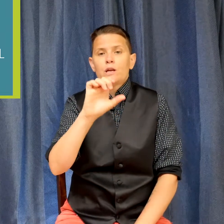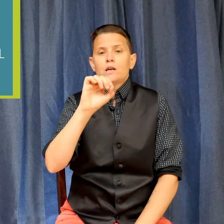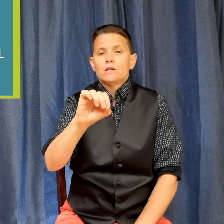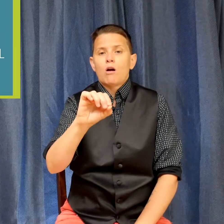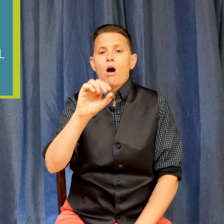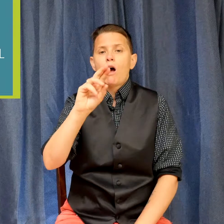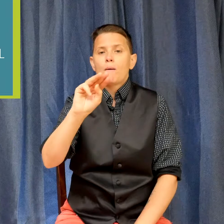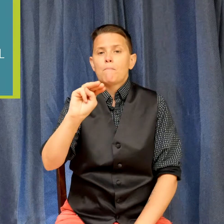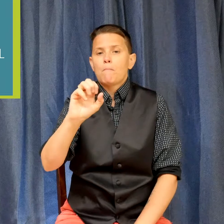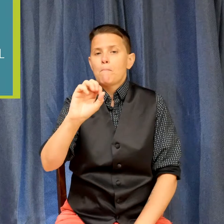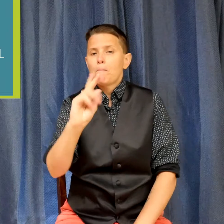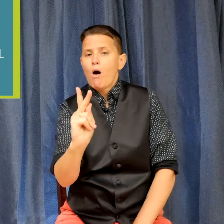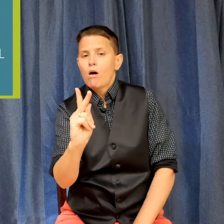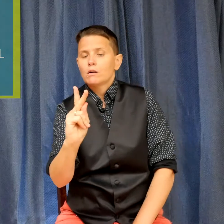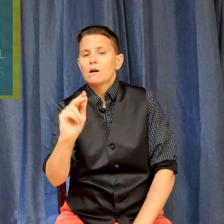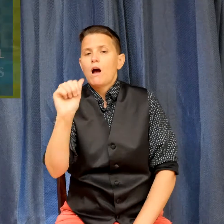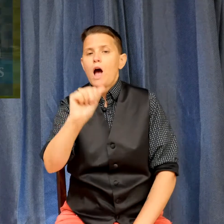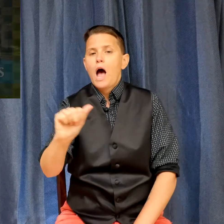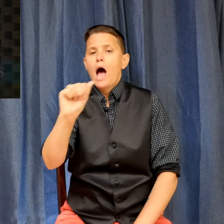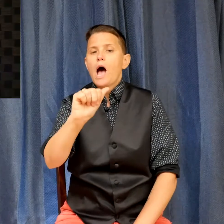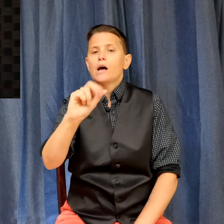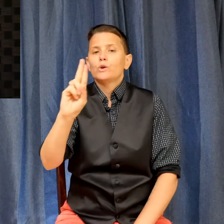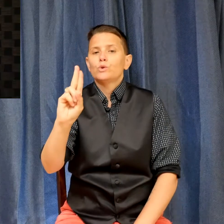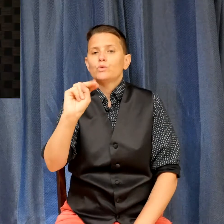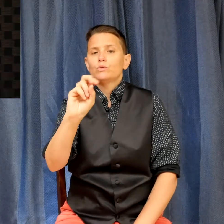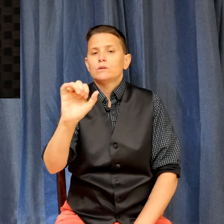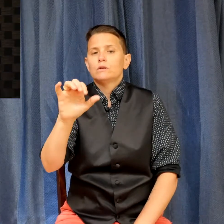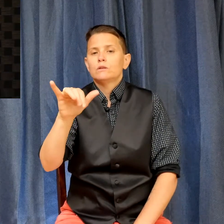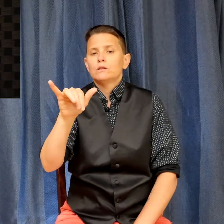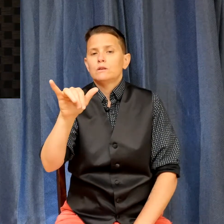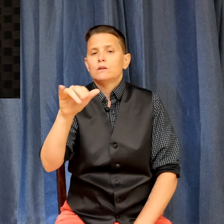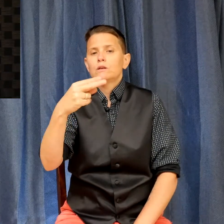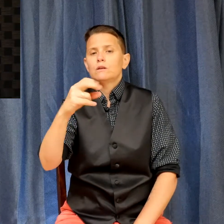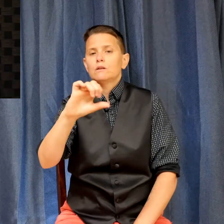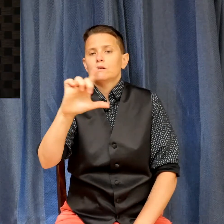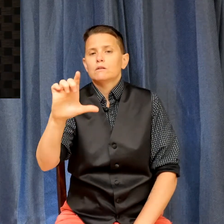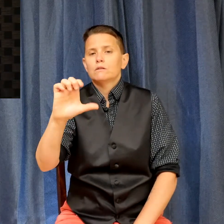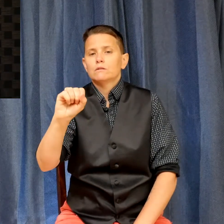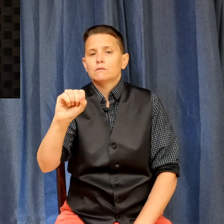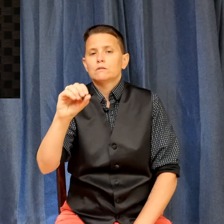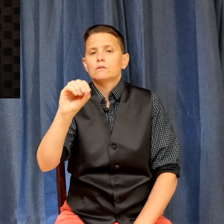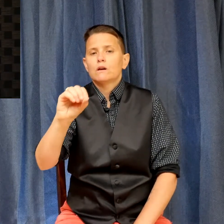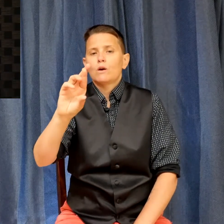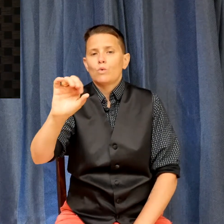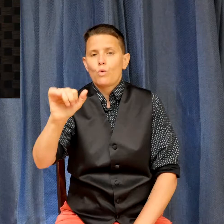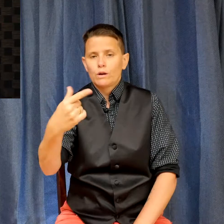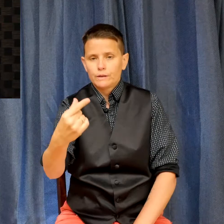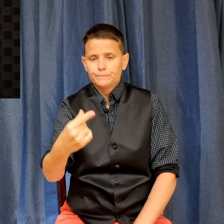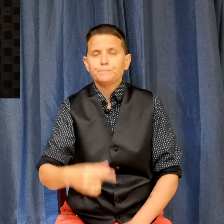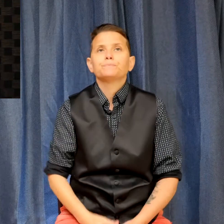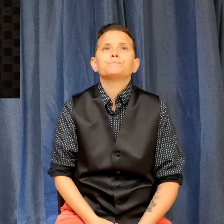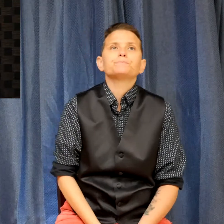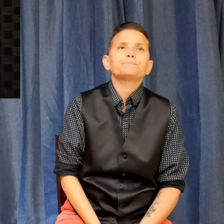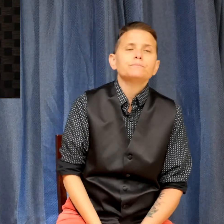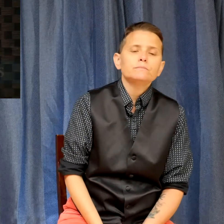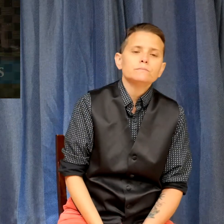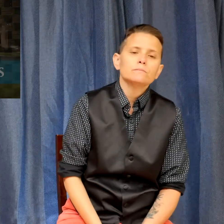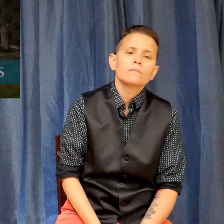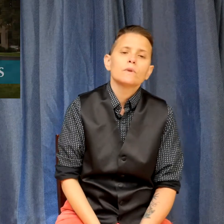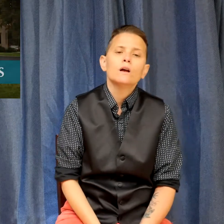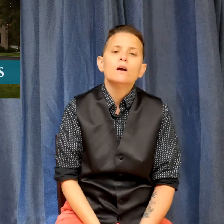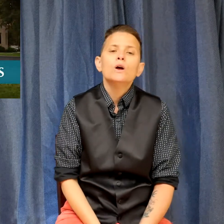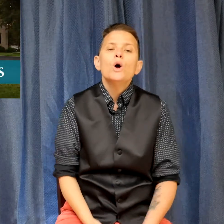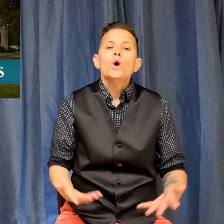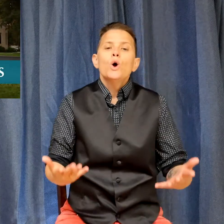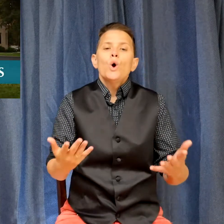carrie.monk@unityhills.org. The nominating team is in the process of identifying individuals to serve on our Board of